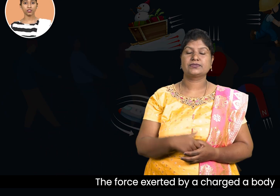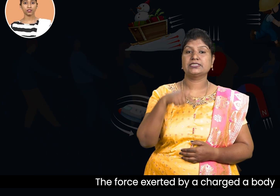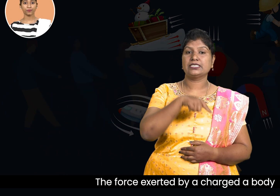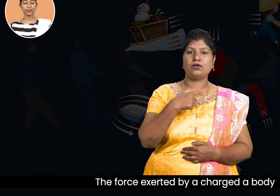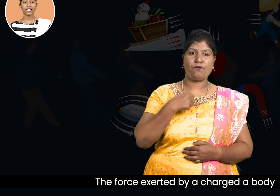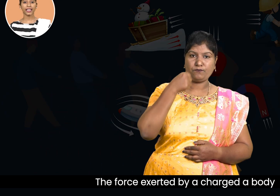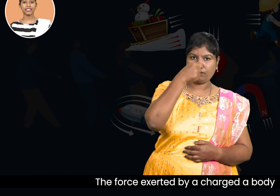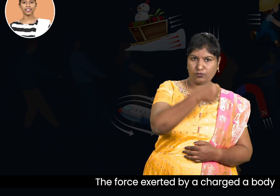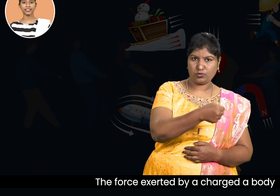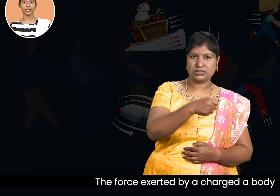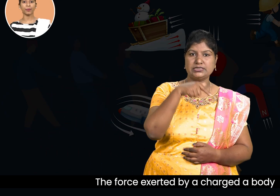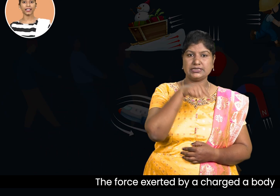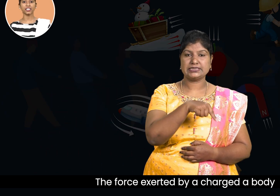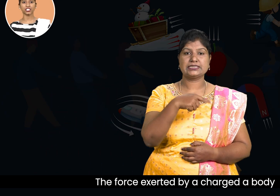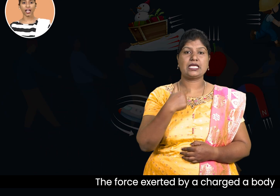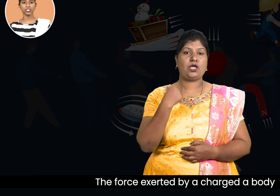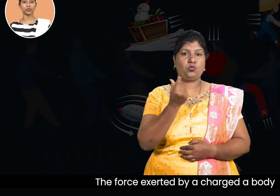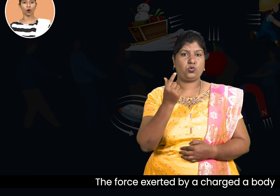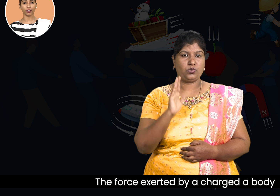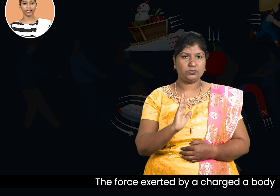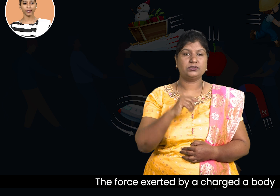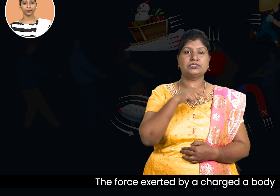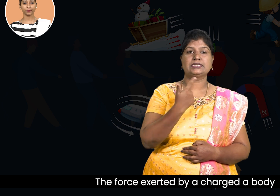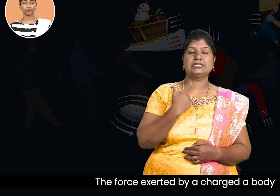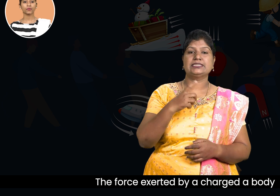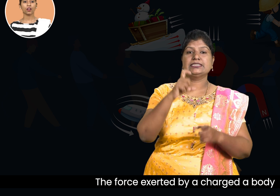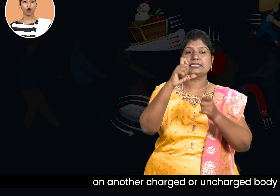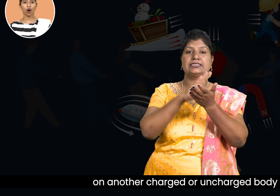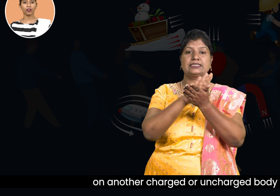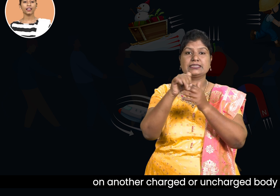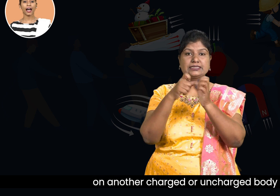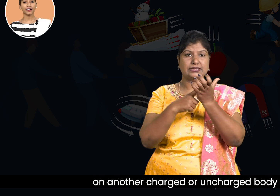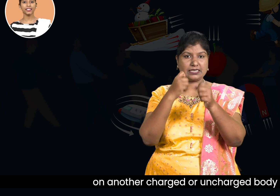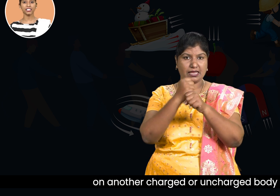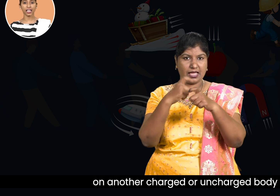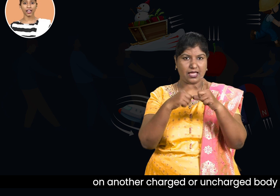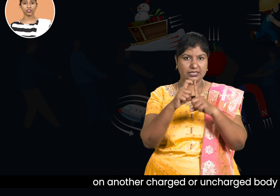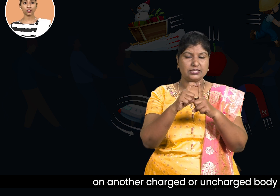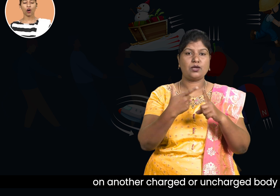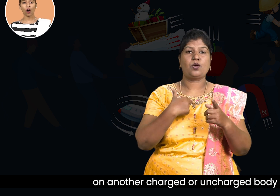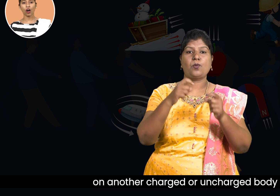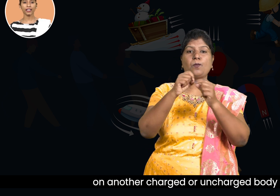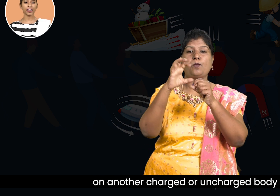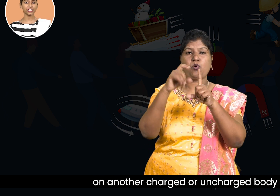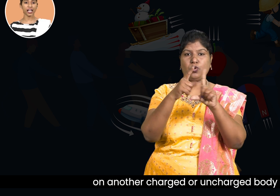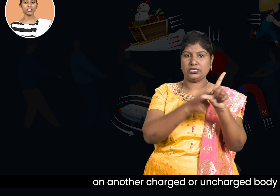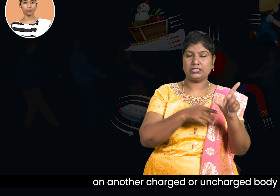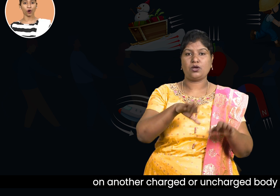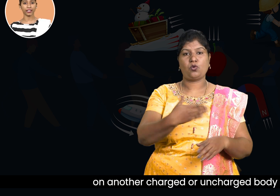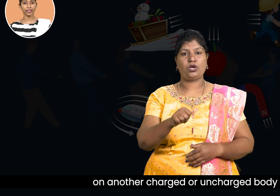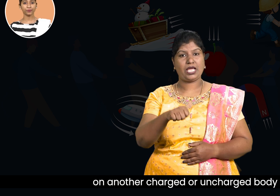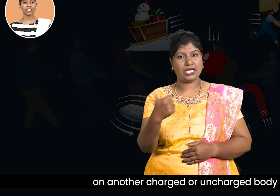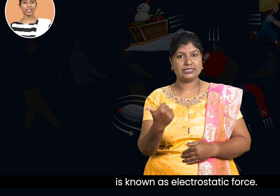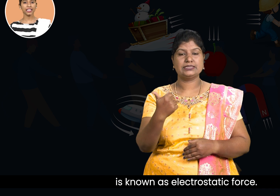The force exerted by a charged body on another charged or